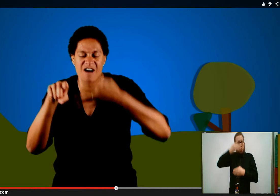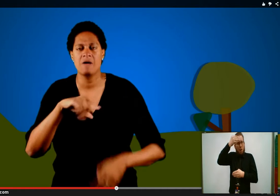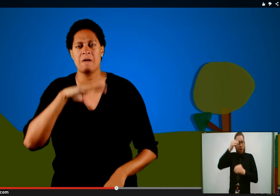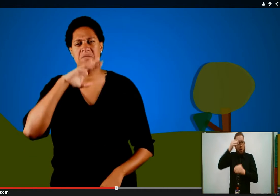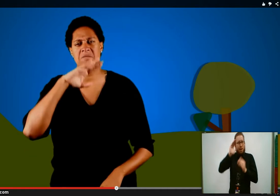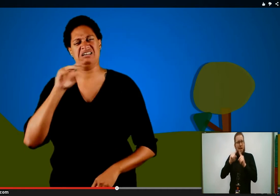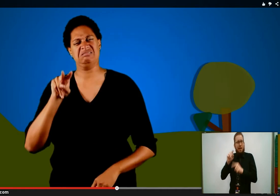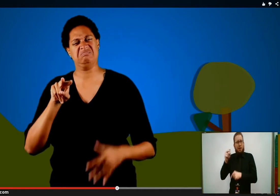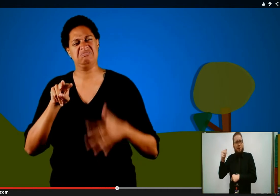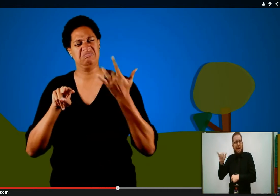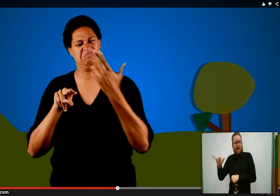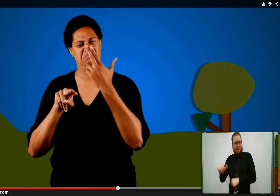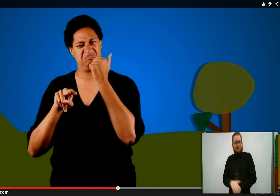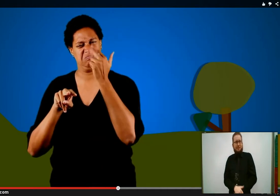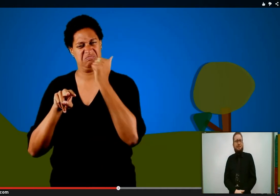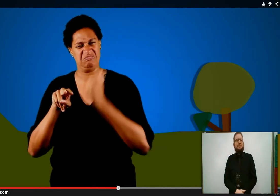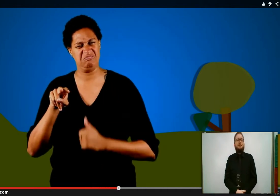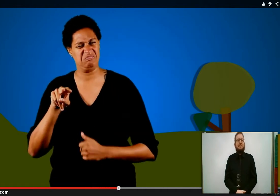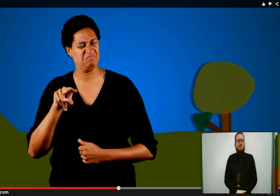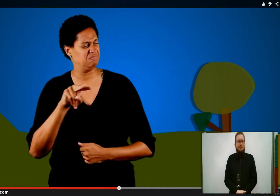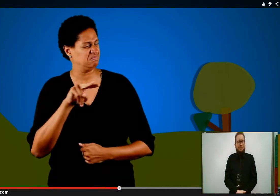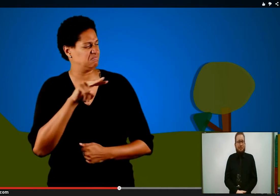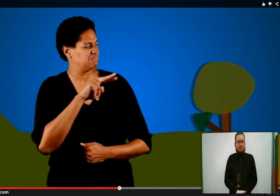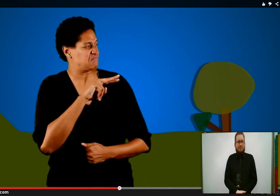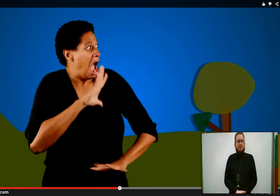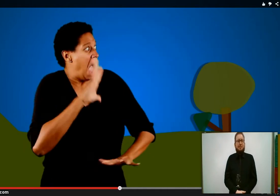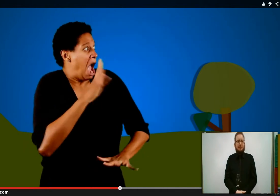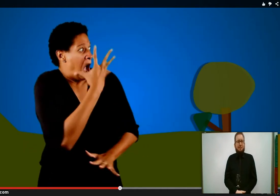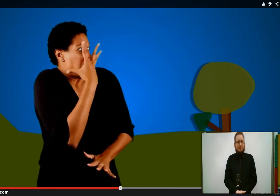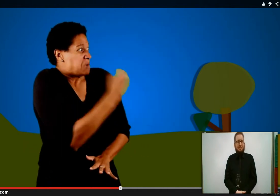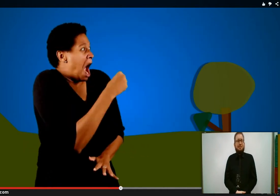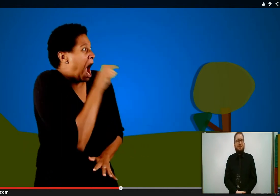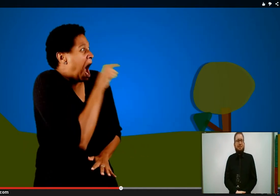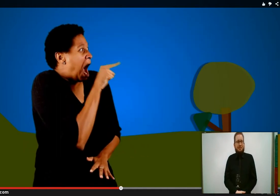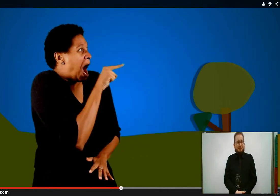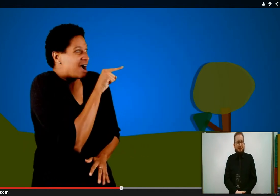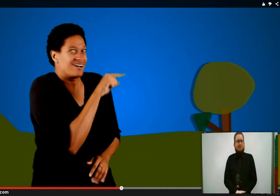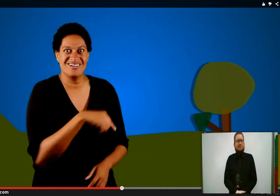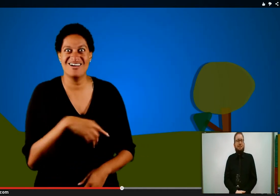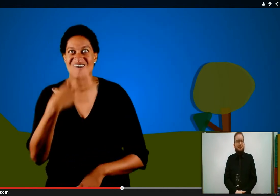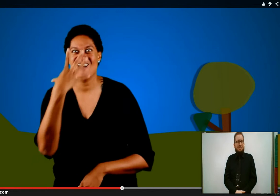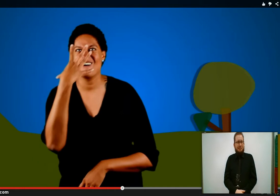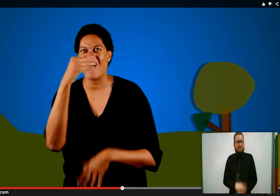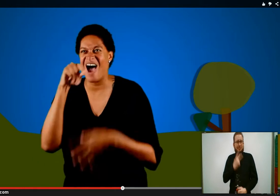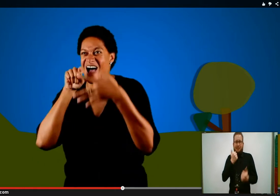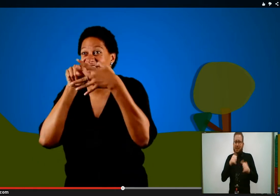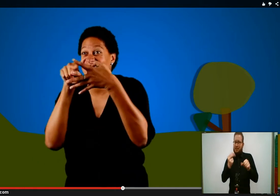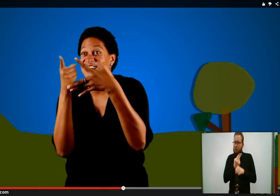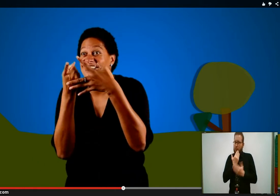Now that's really cool. That kind of shows like the wood on the house, or the hay he's looking through.